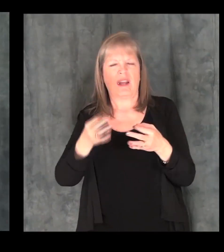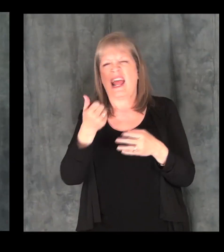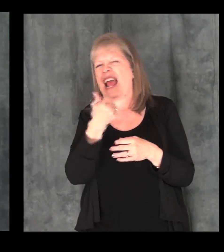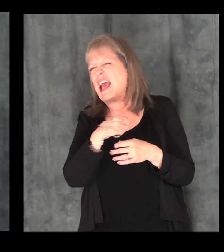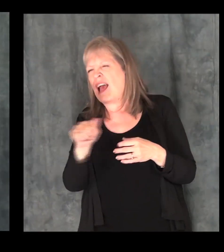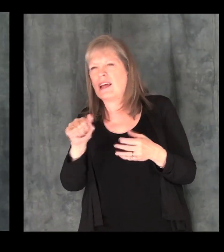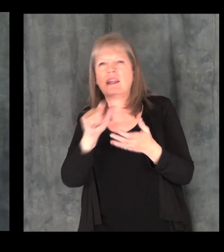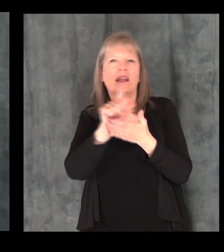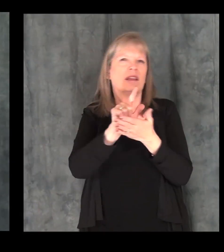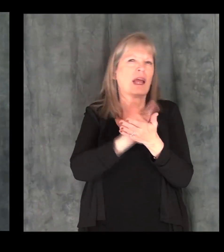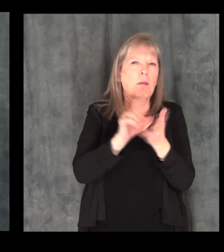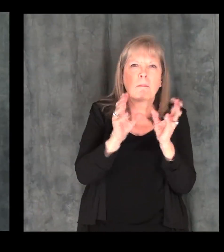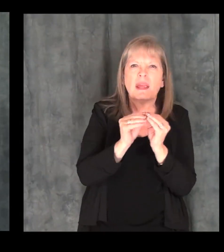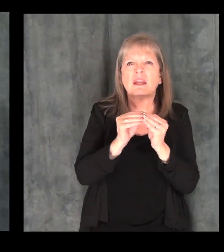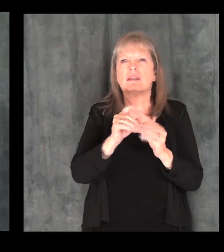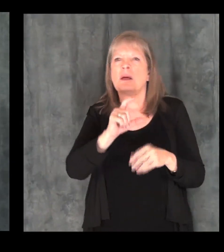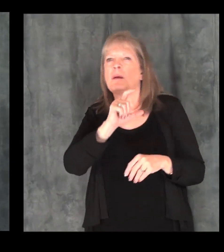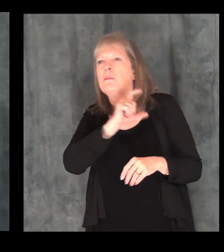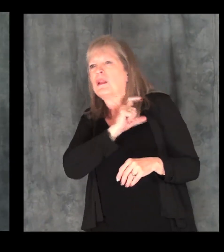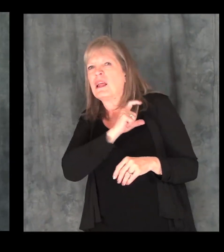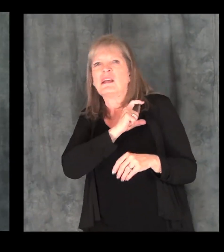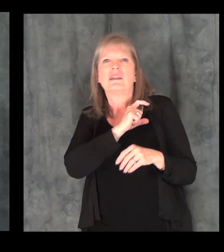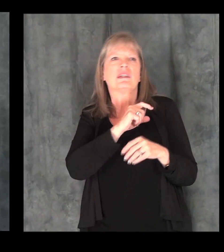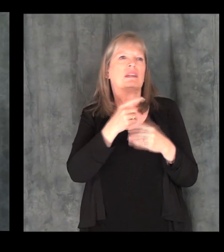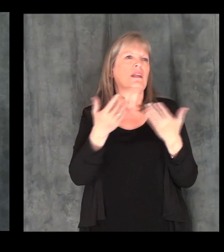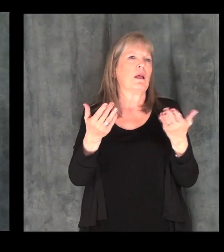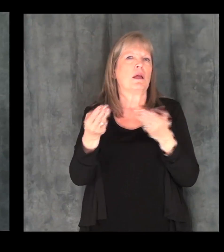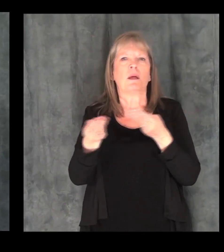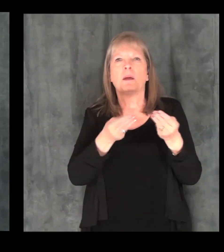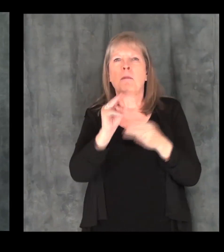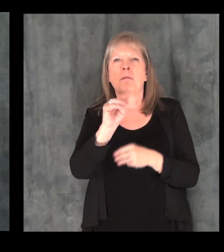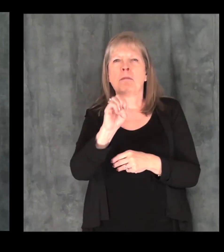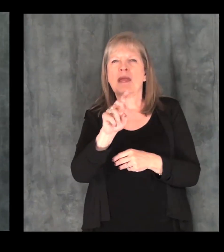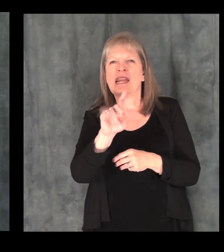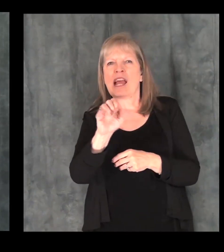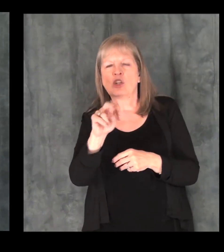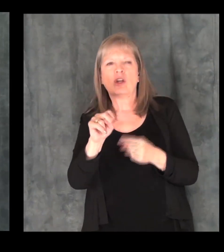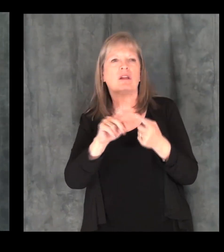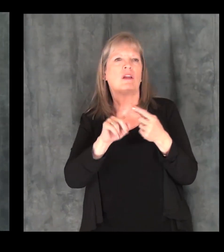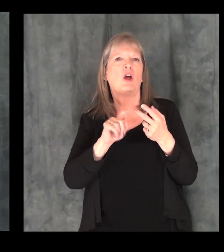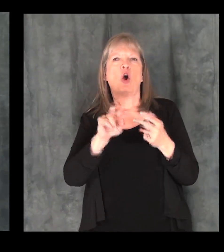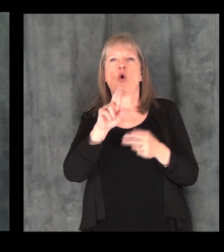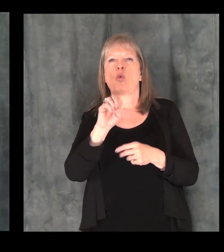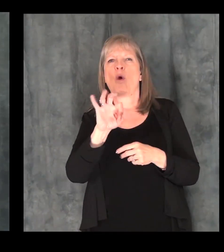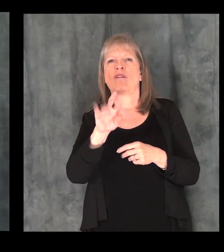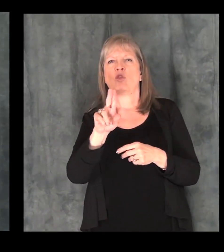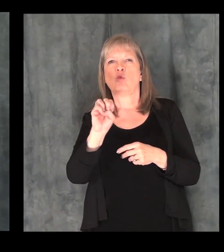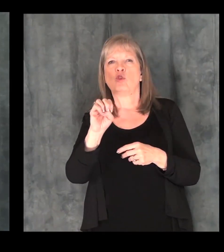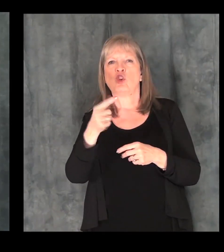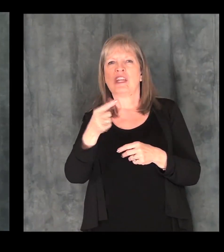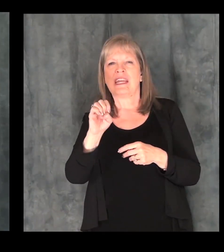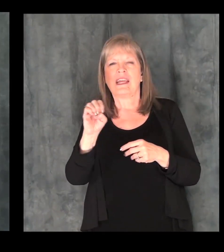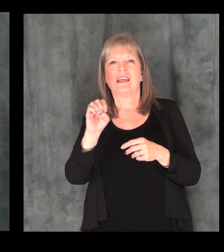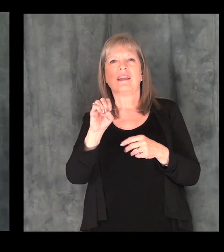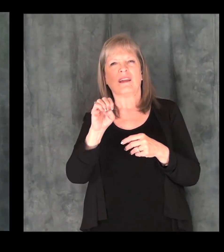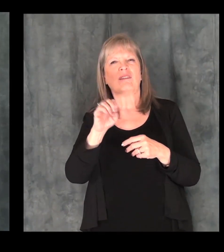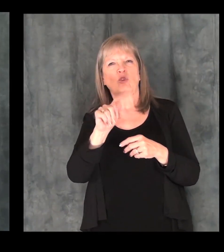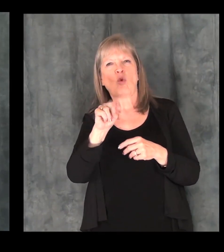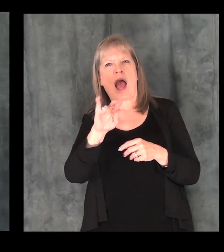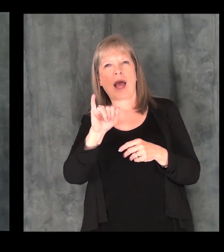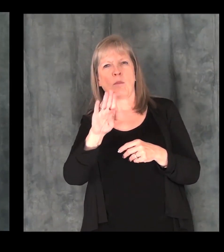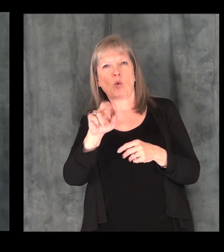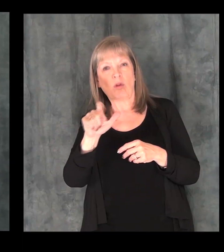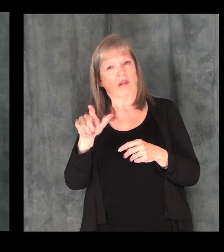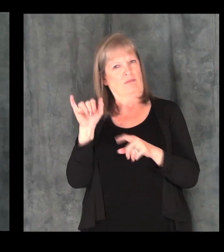meetings, police, court, mediations, the Refugee Review Tribunal. They are responsible for